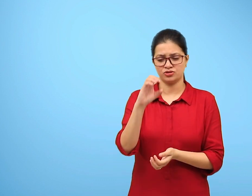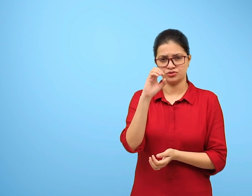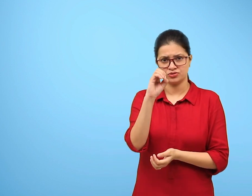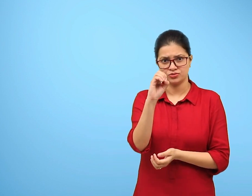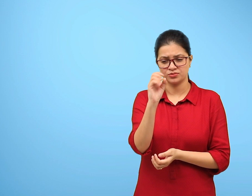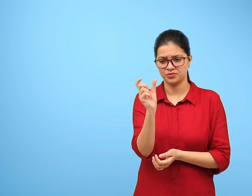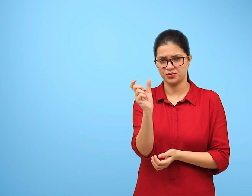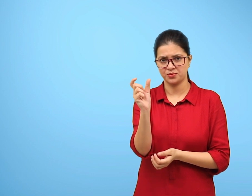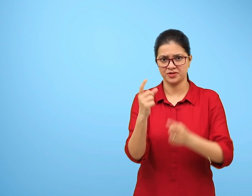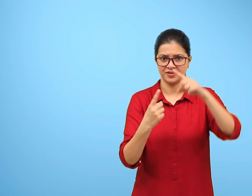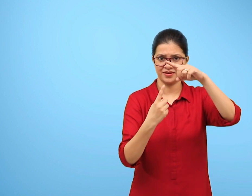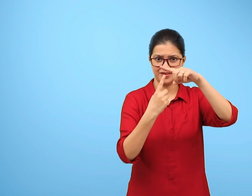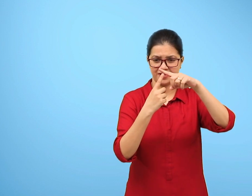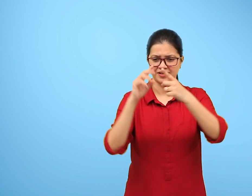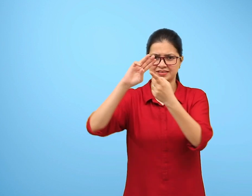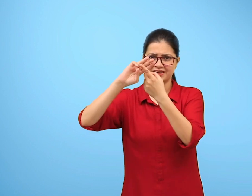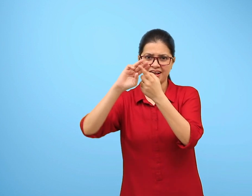outer skeleton,